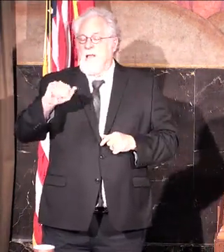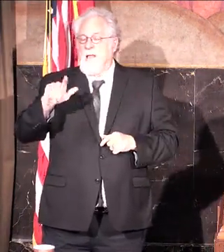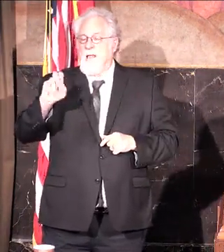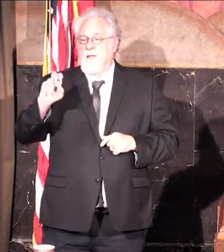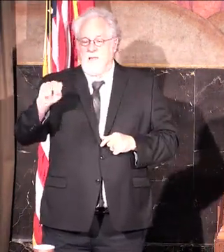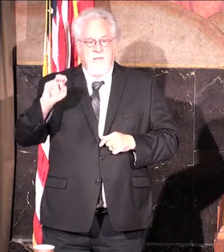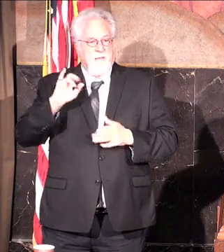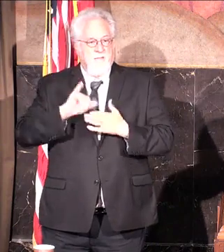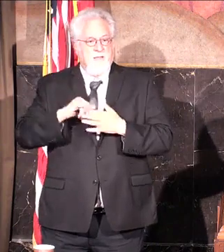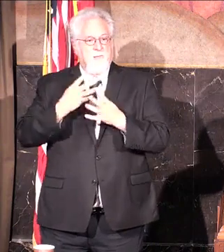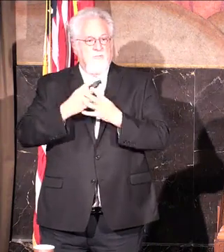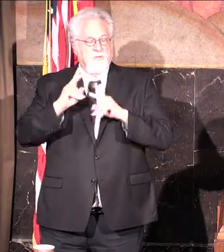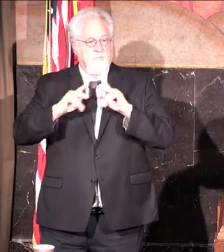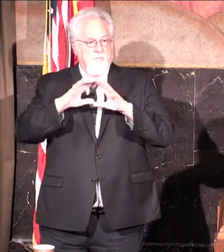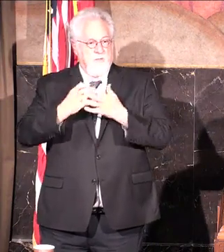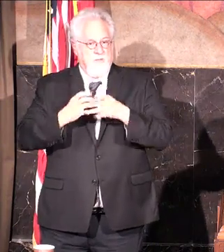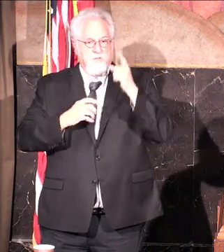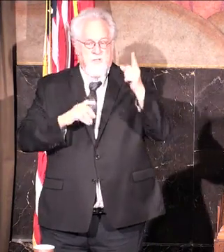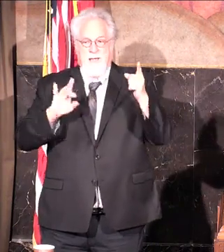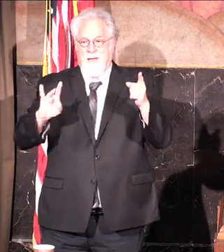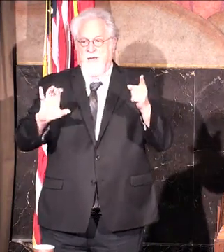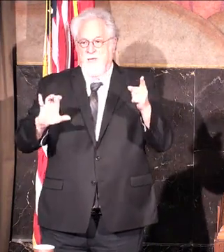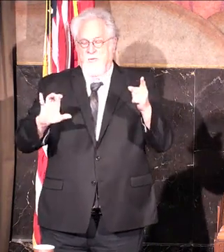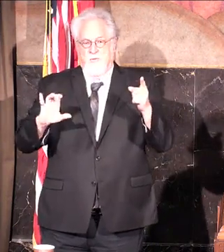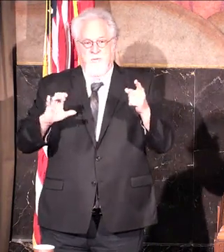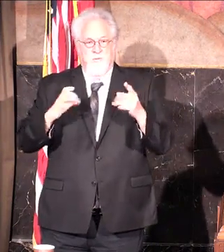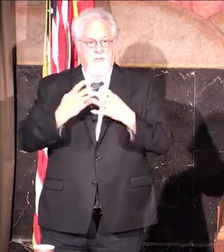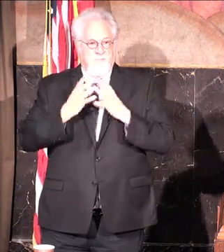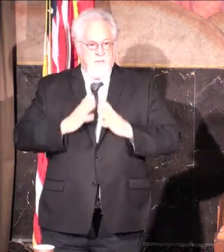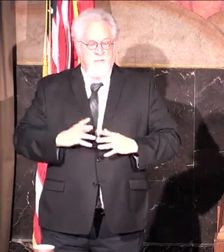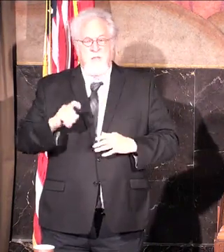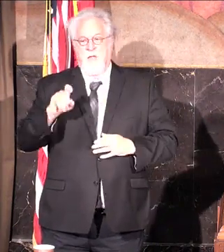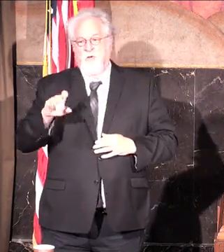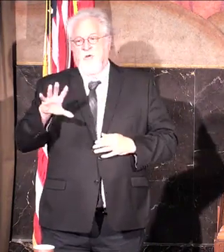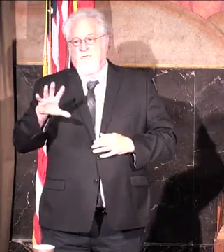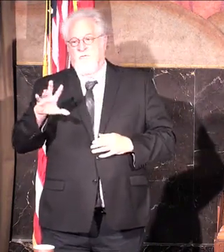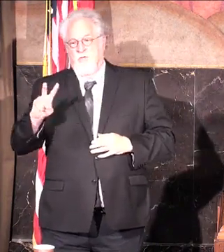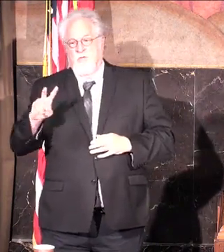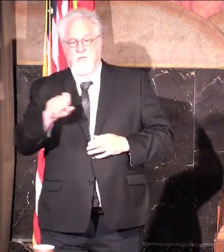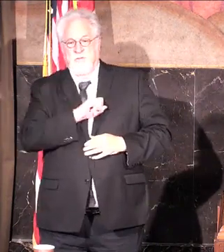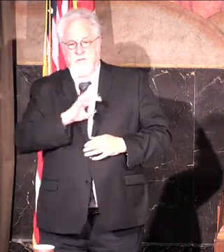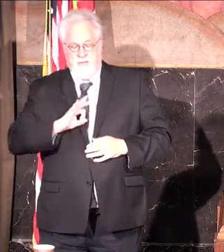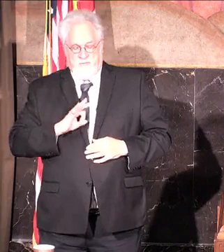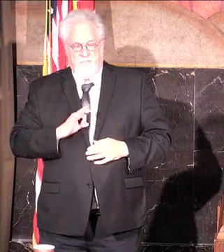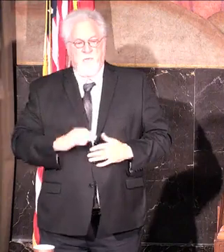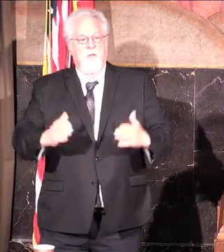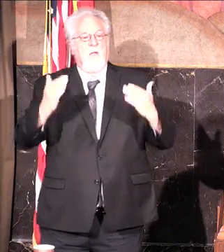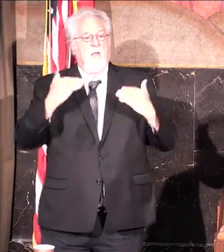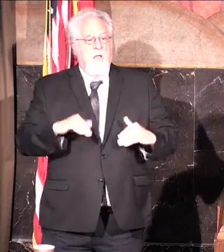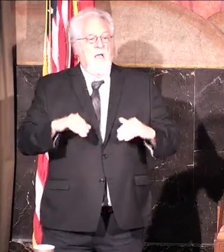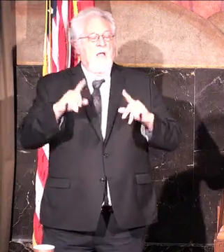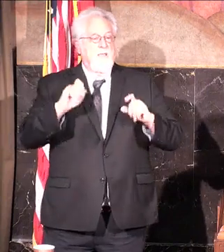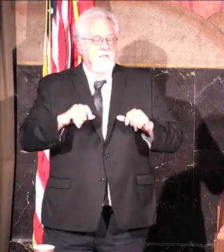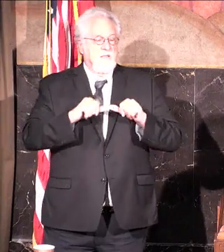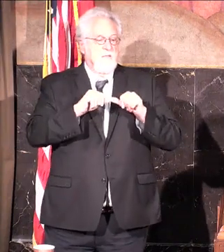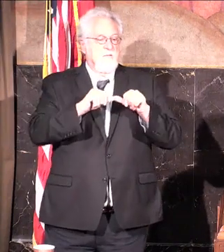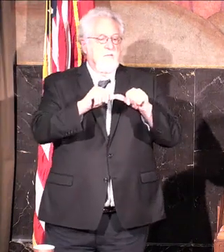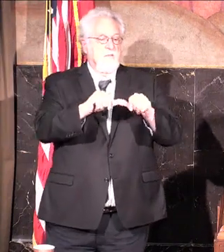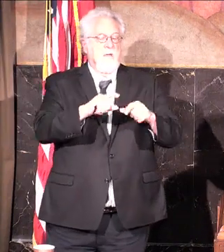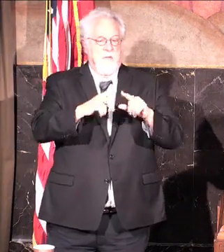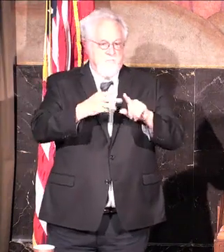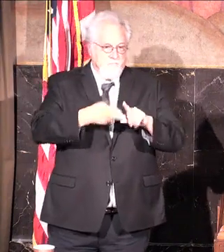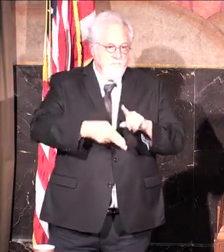entire prison population of 800 inmates and all 152 staff. The testing's been ongoing. It's ramped up over